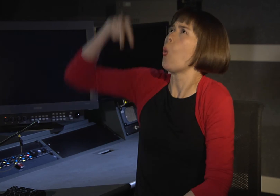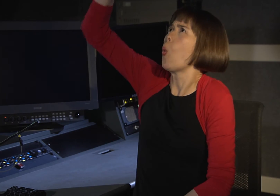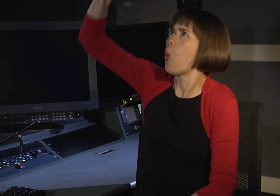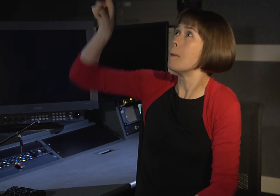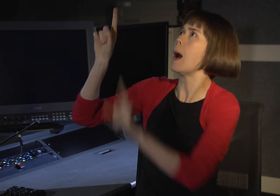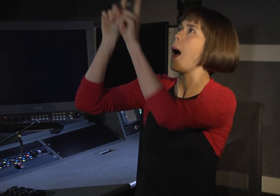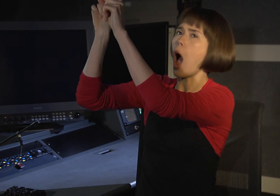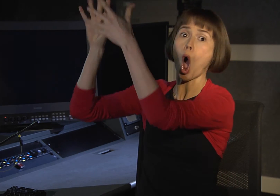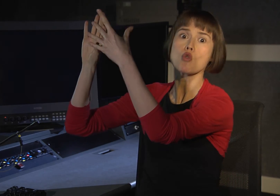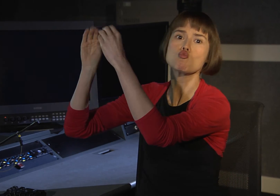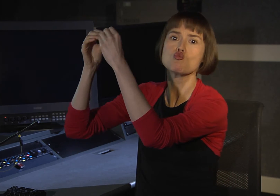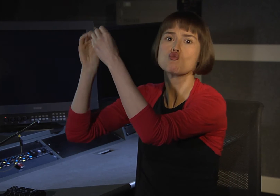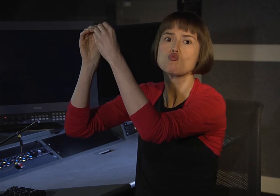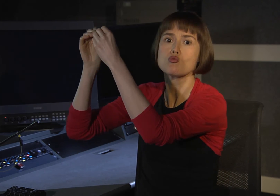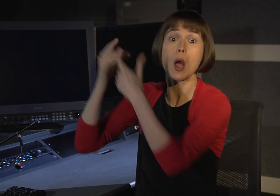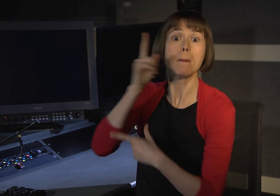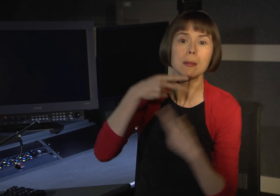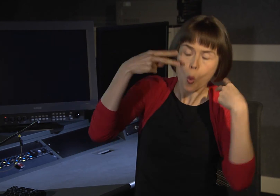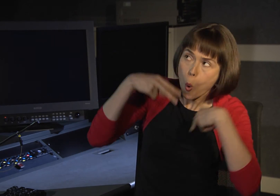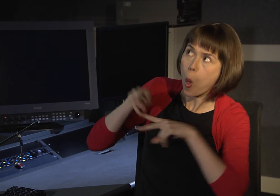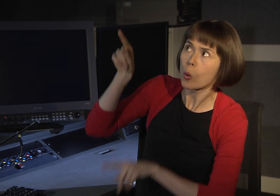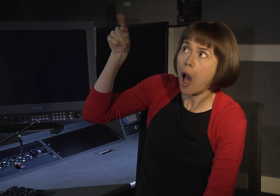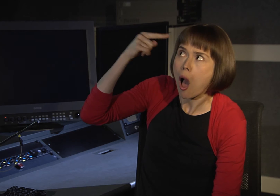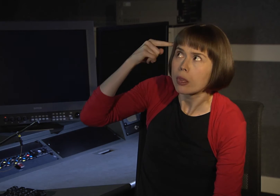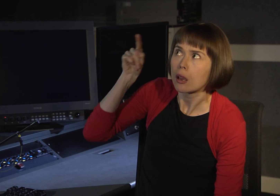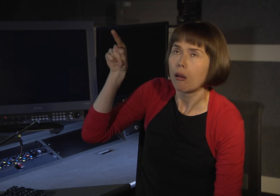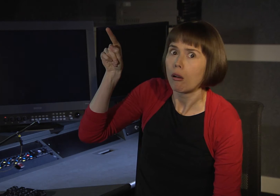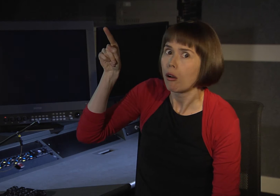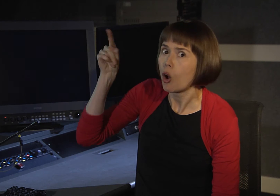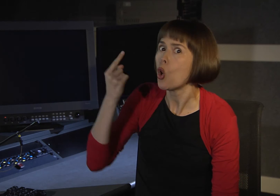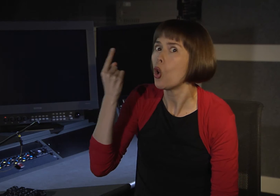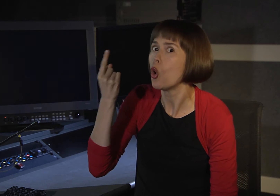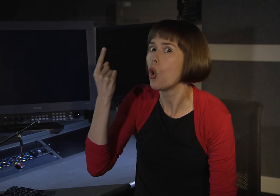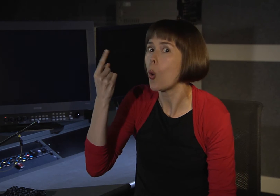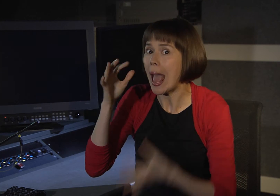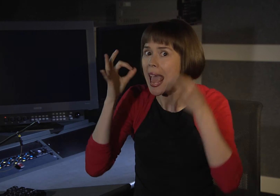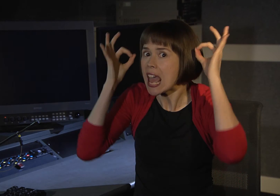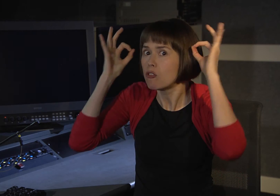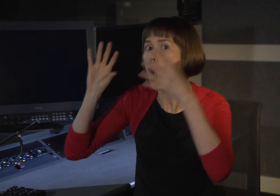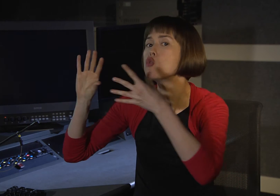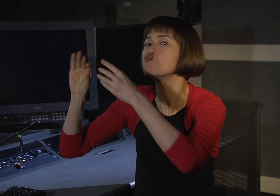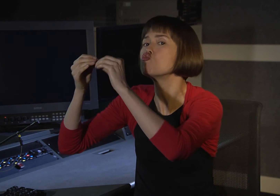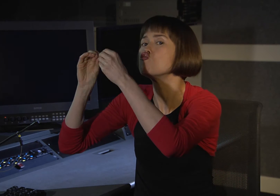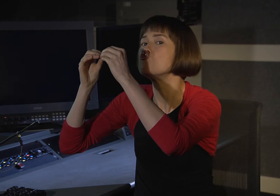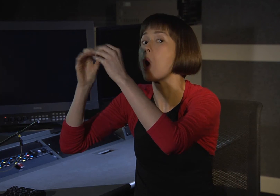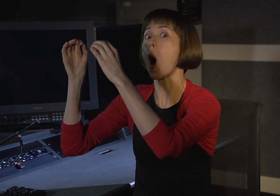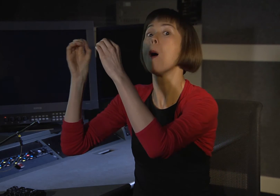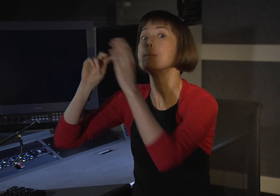Hero. So that when Borachio climbs up to the window and kisses Margaret, anyone looking at that window